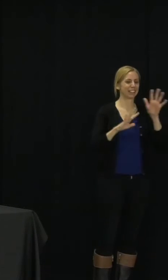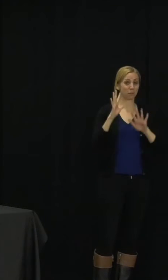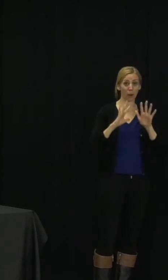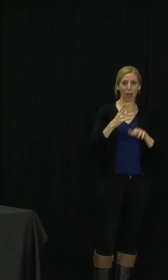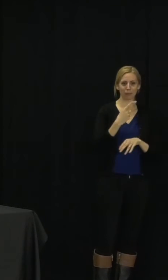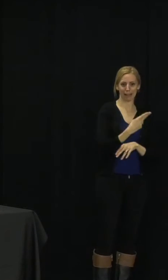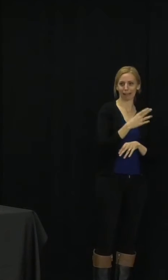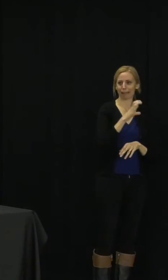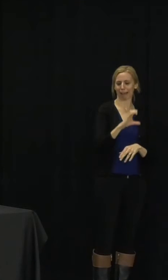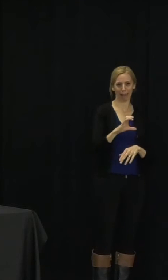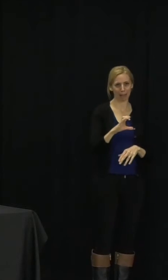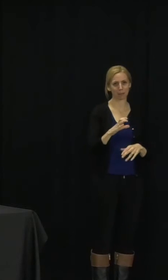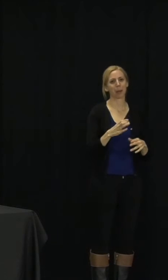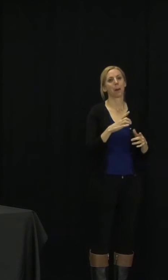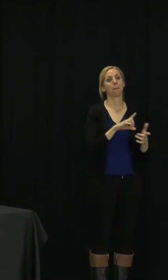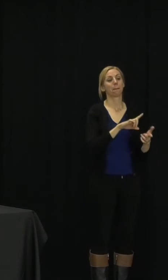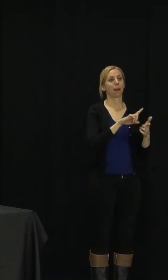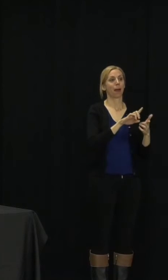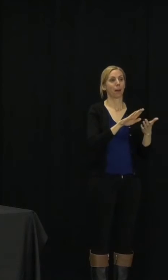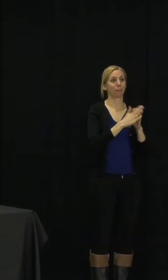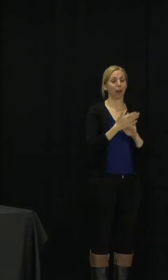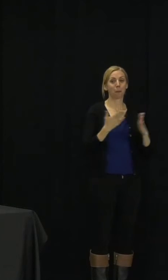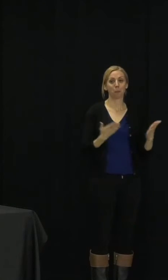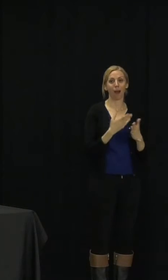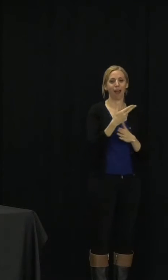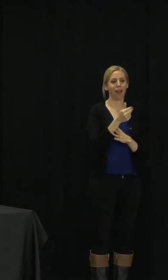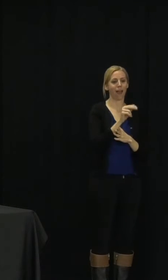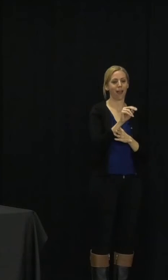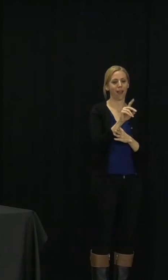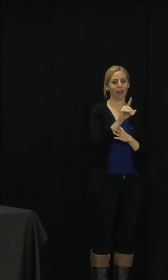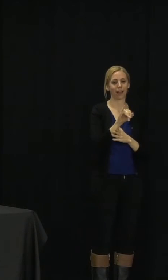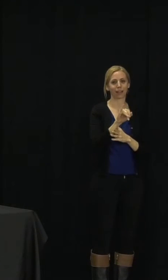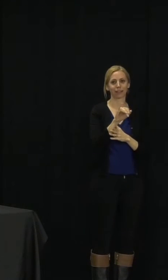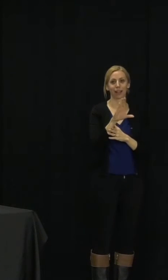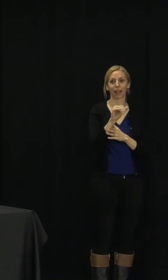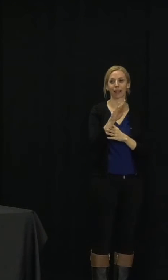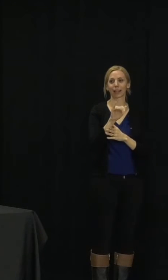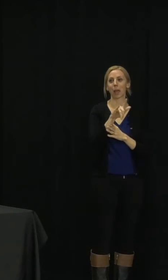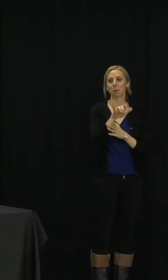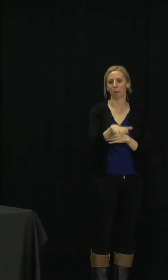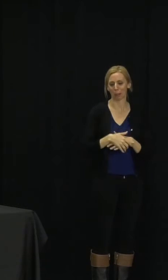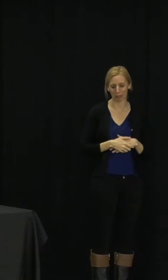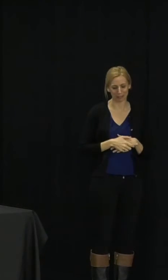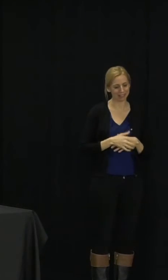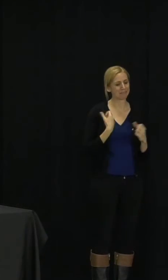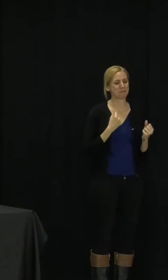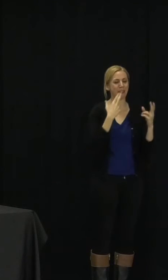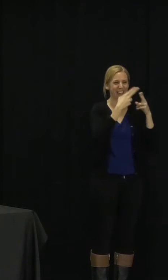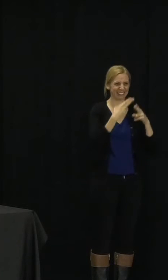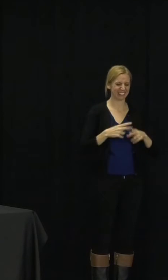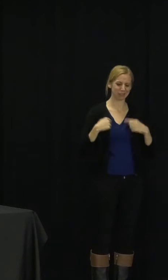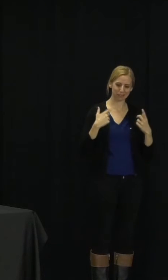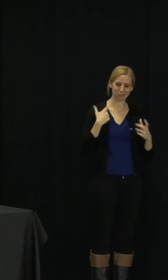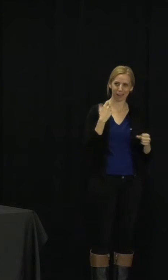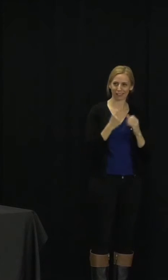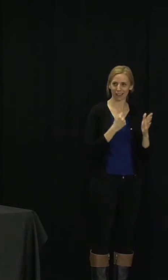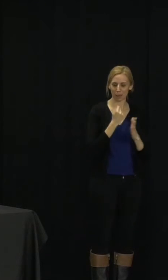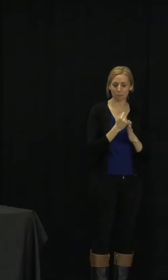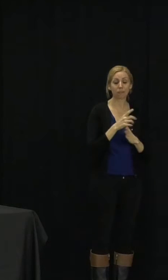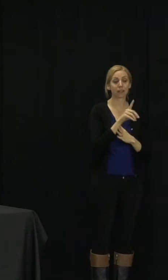ourselves, just ask yourselves, who's not at this table? How can I be more inclusive? Who am I not thinking of? And if you're in a position